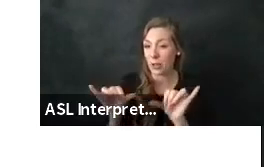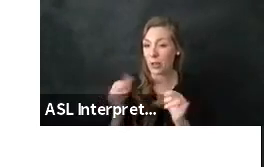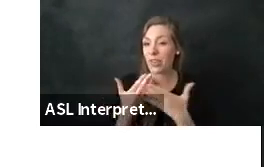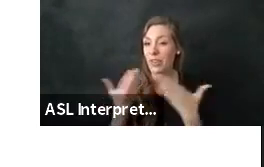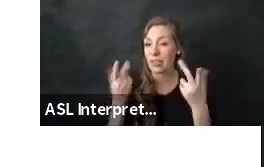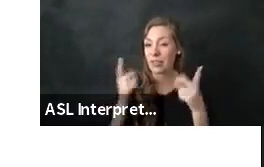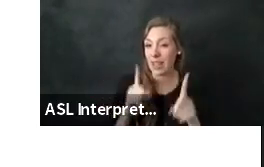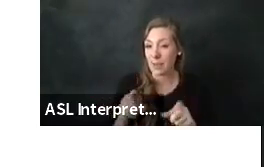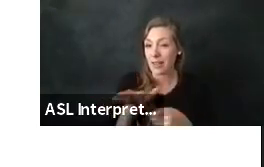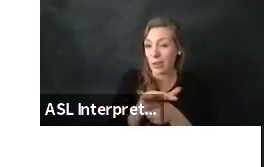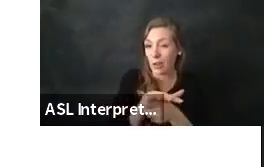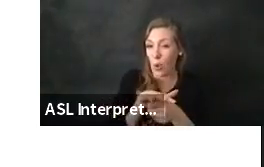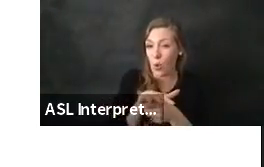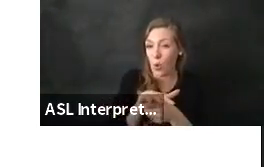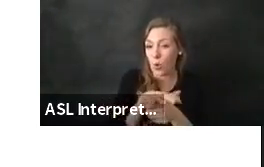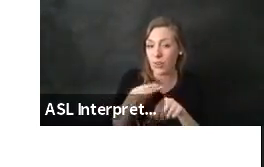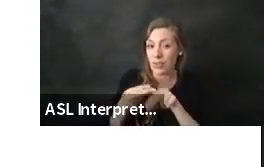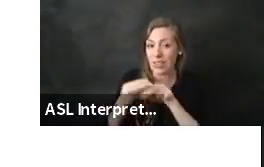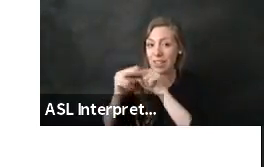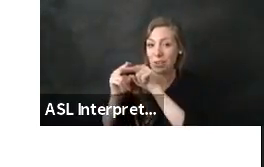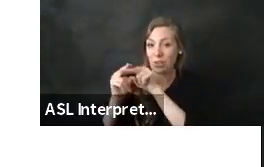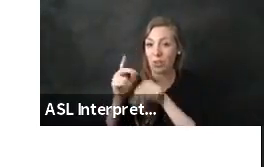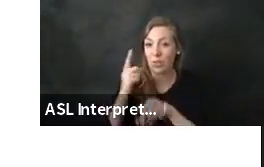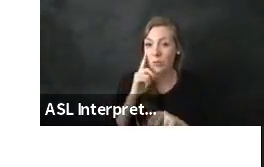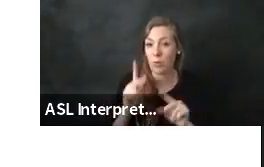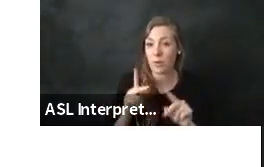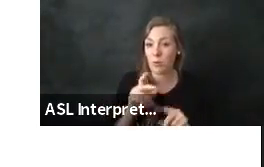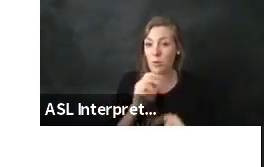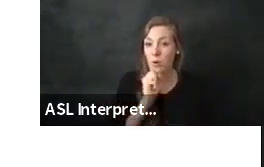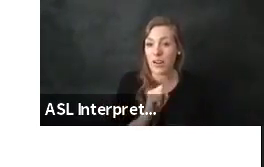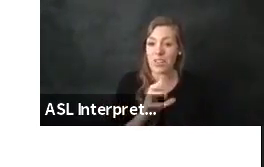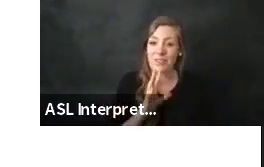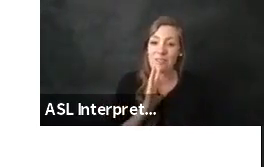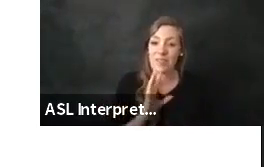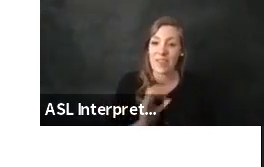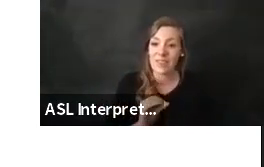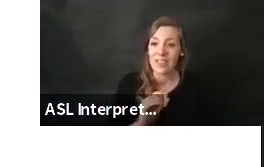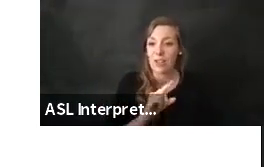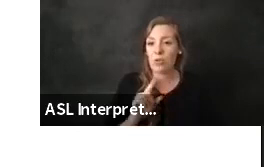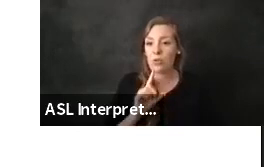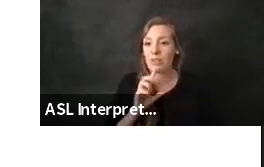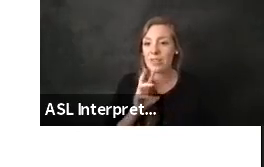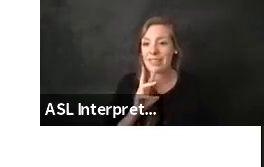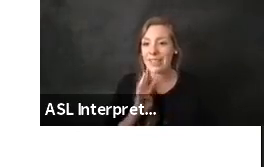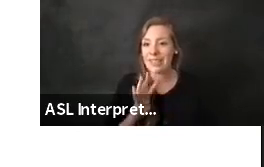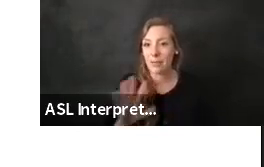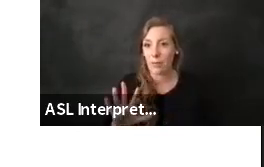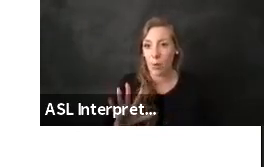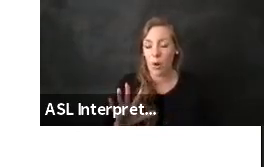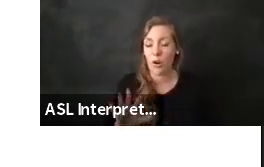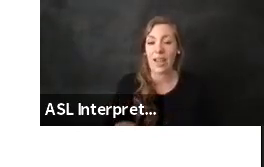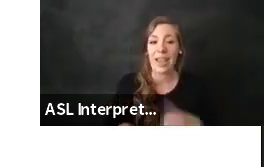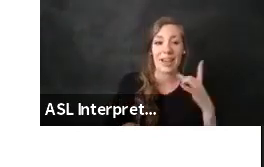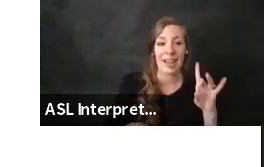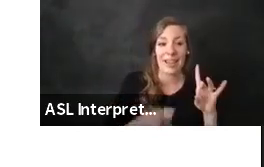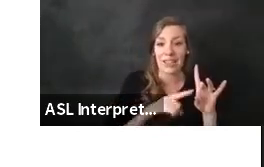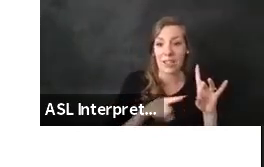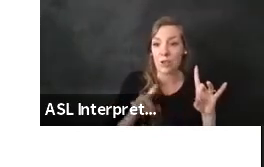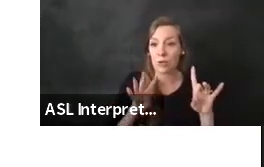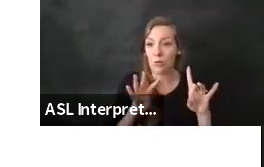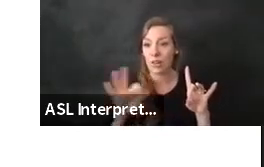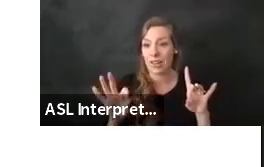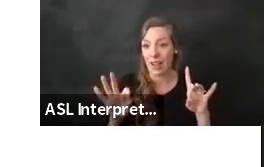increased hospitalization rates among 50 to 64-year-olds, as well as 18 to 49-year-olds. This